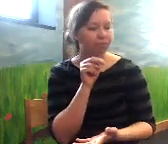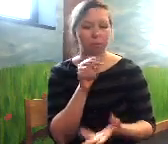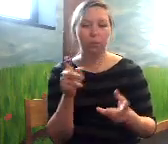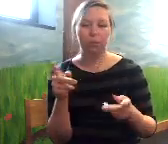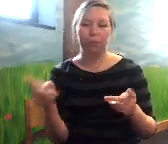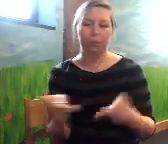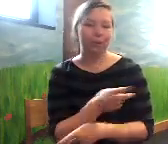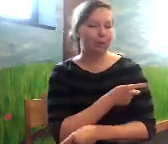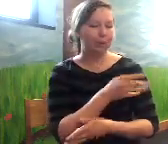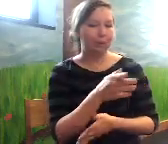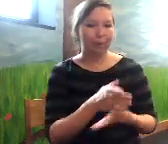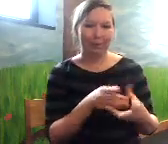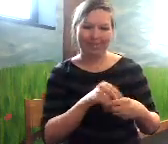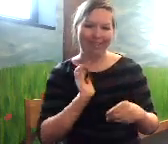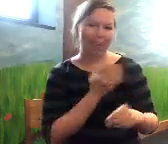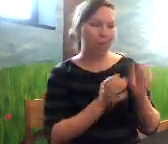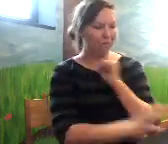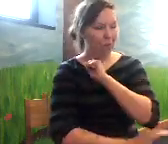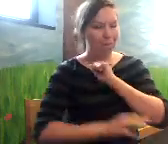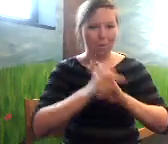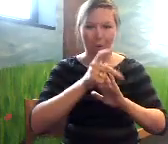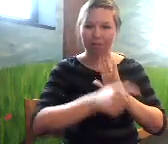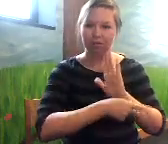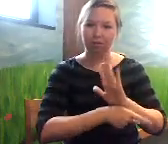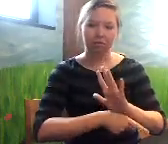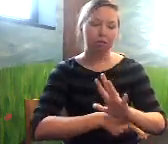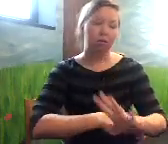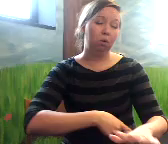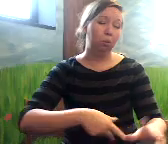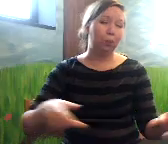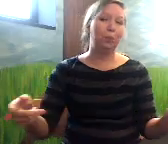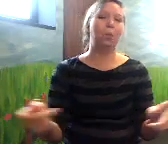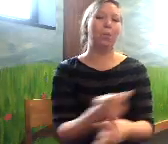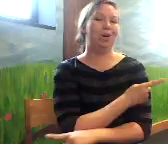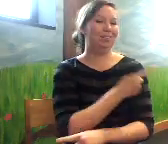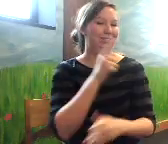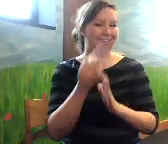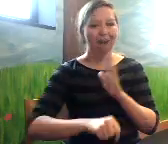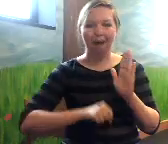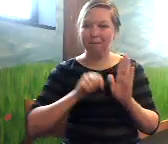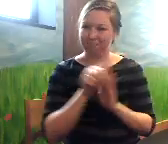time, this is the low point of our foreign policy, of our national identity.